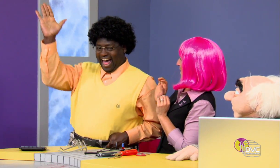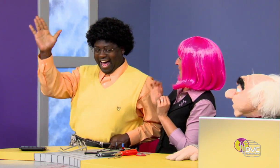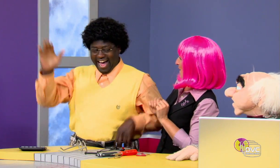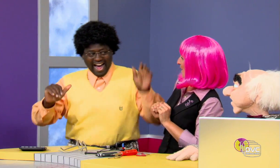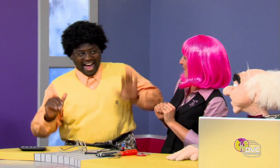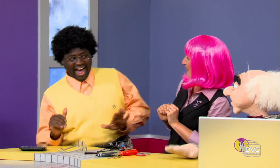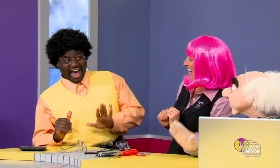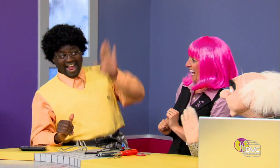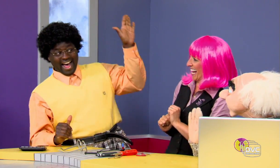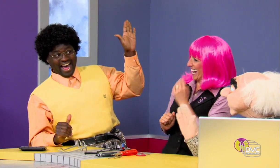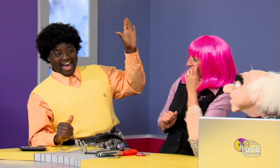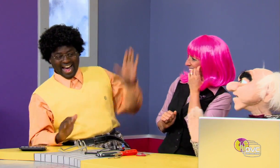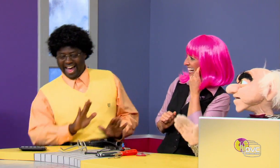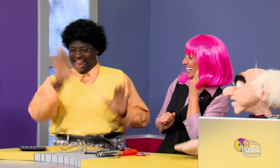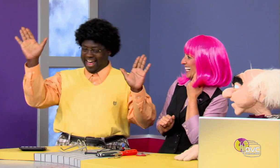Hi, hello, hello, hello!